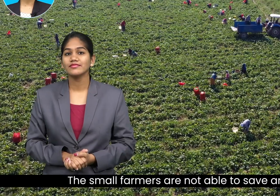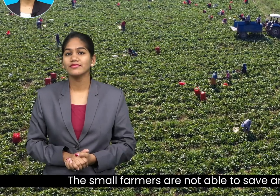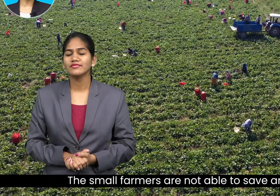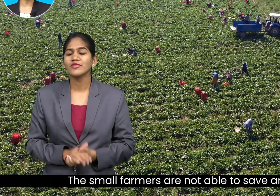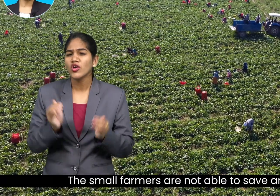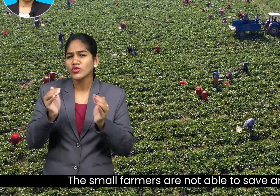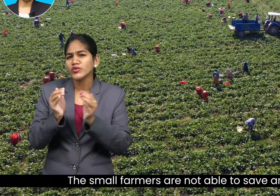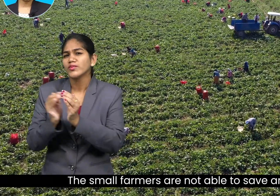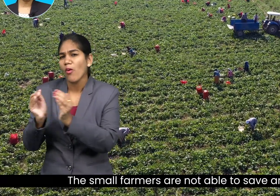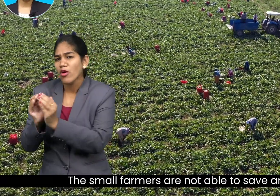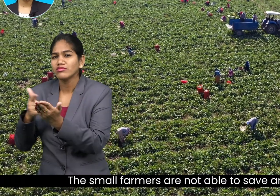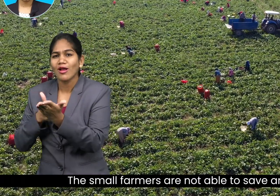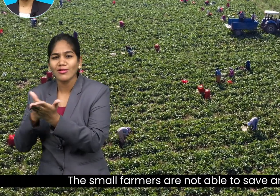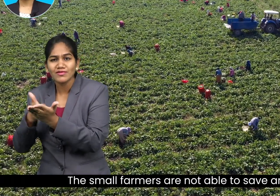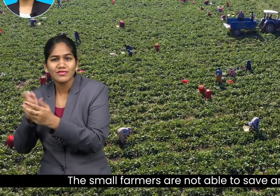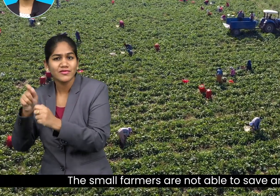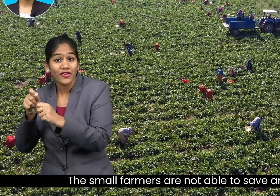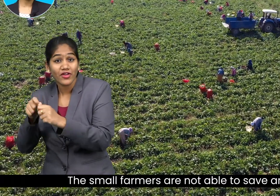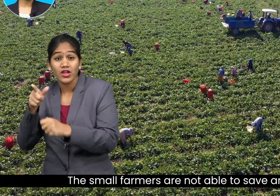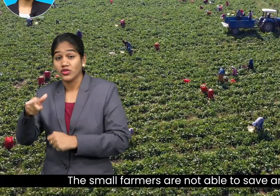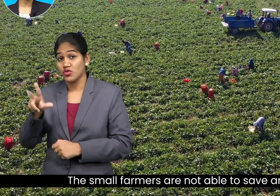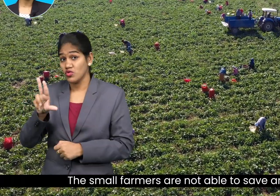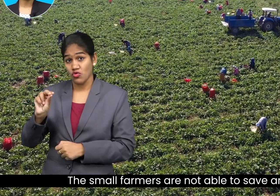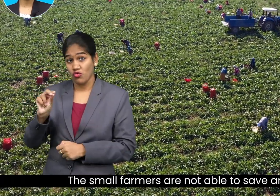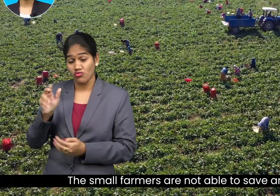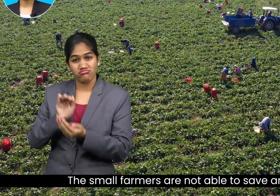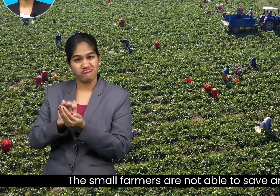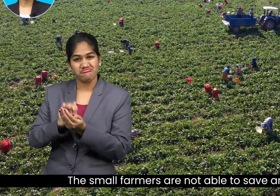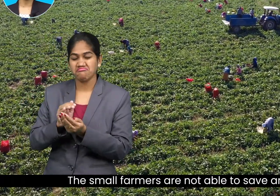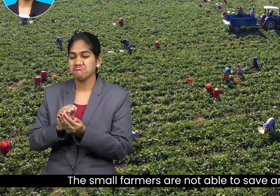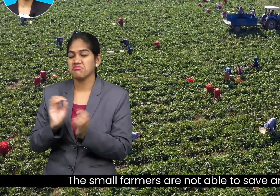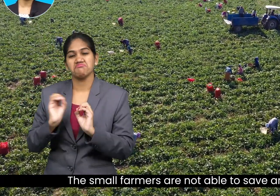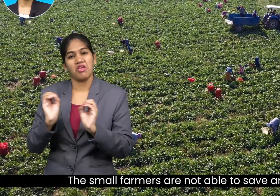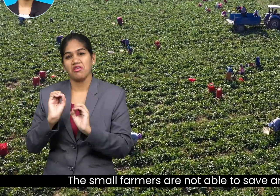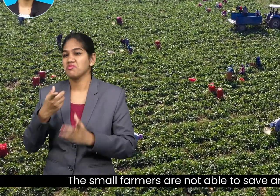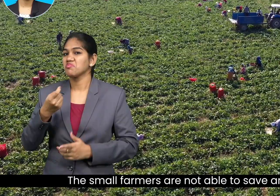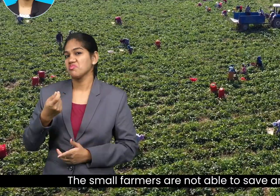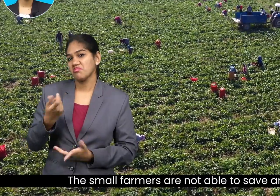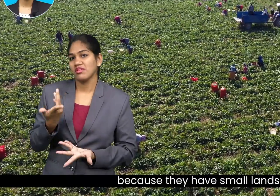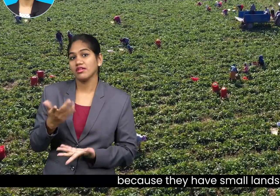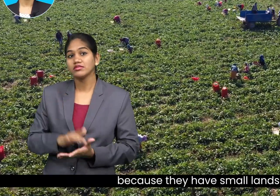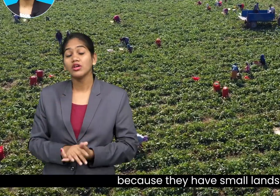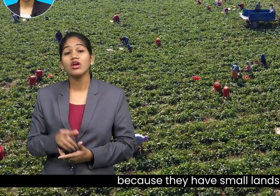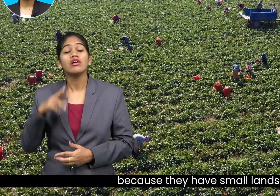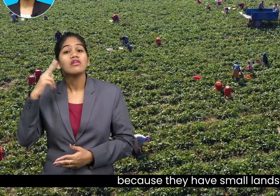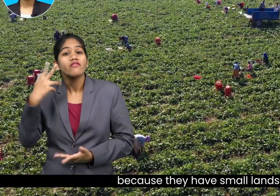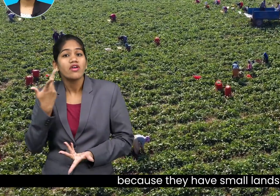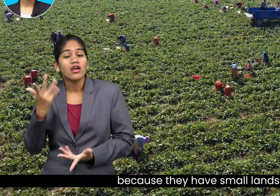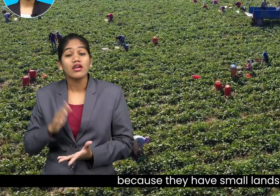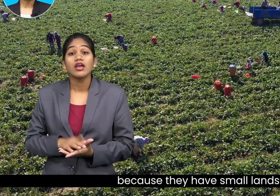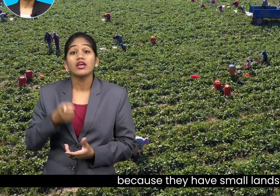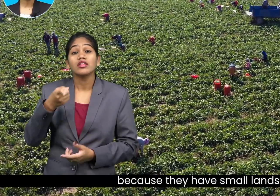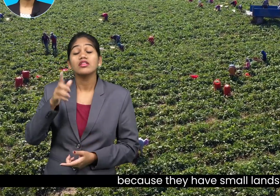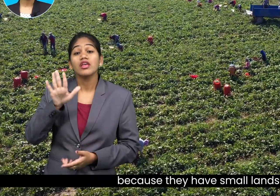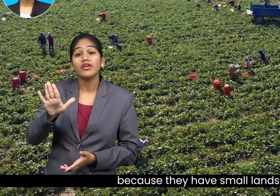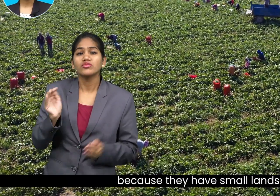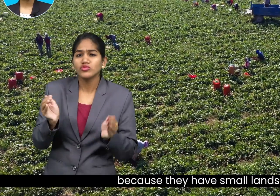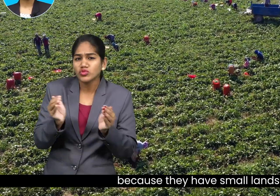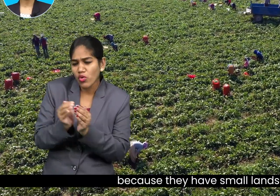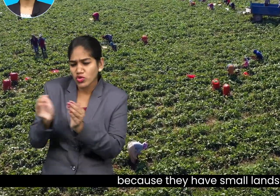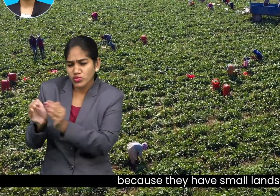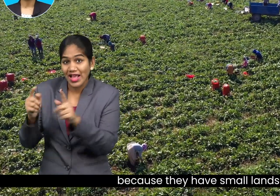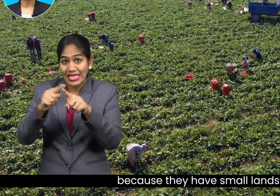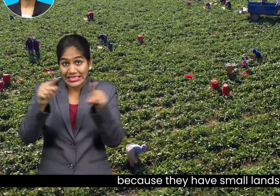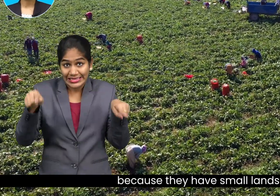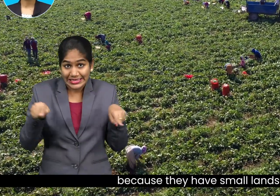The small farmers are not able to save any money because they have